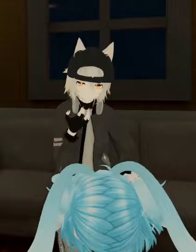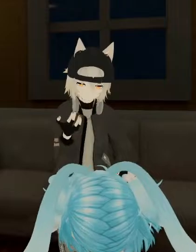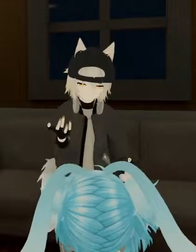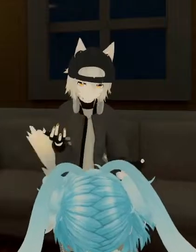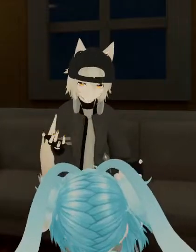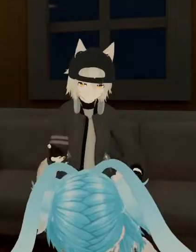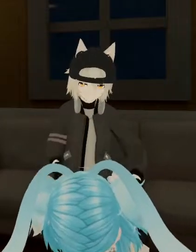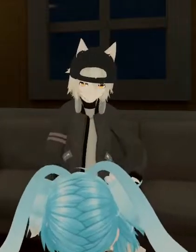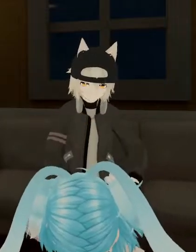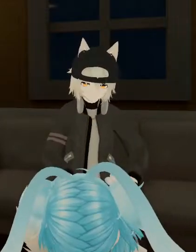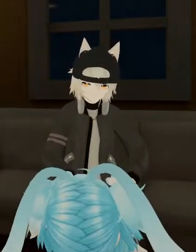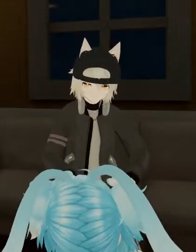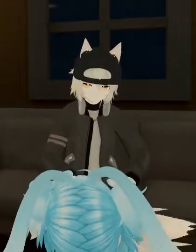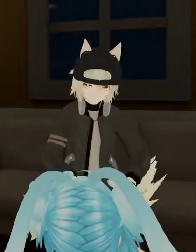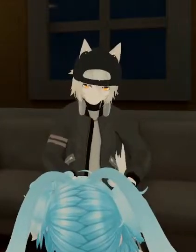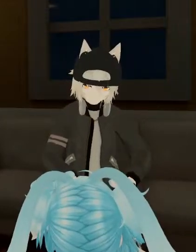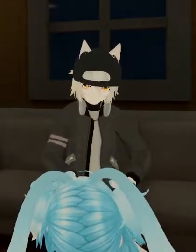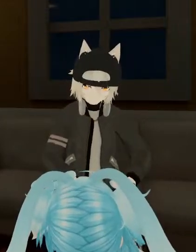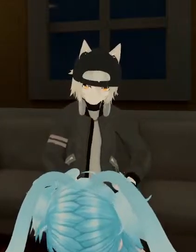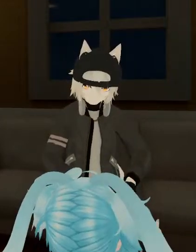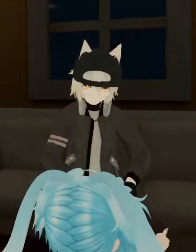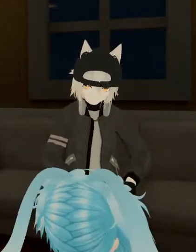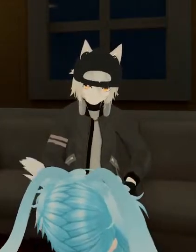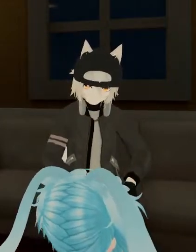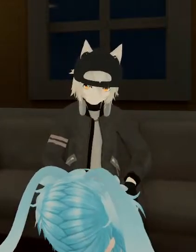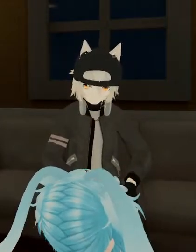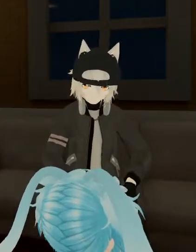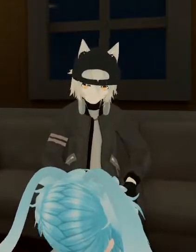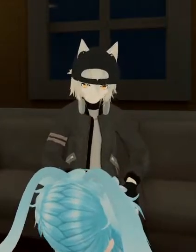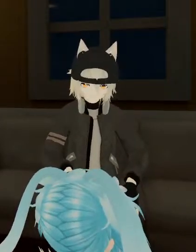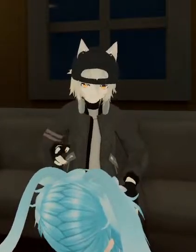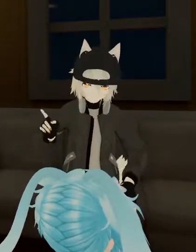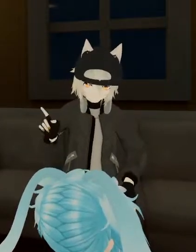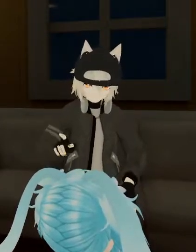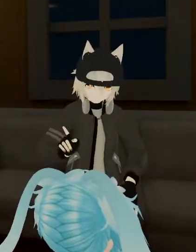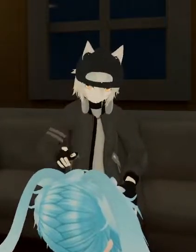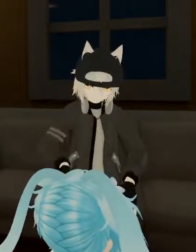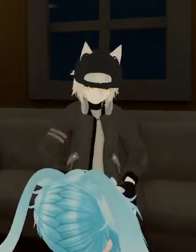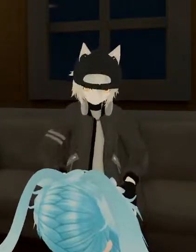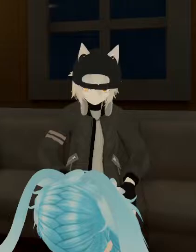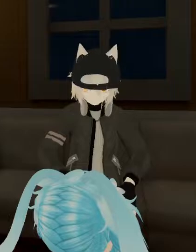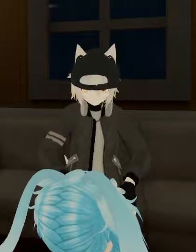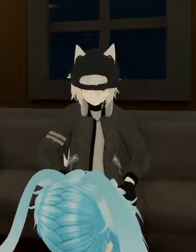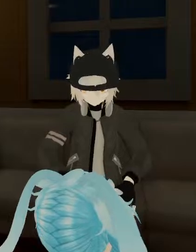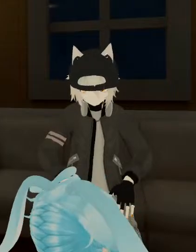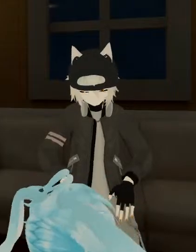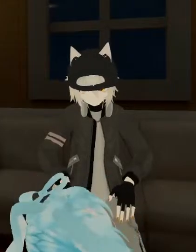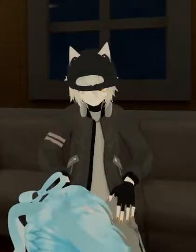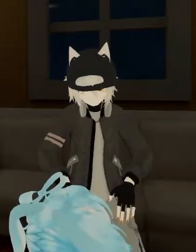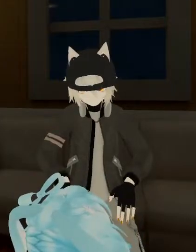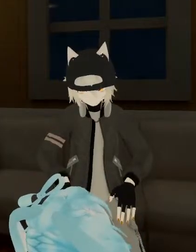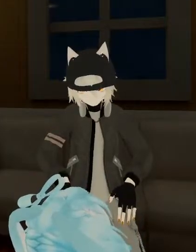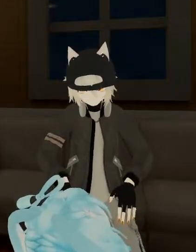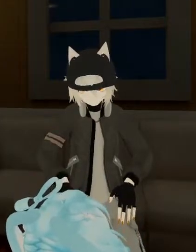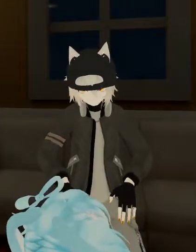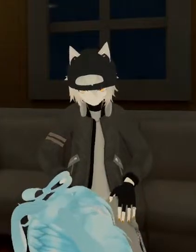but bad First 5 minutes is like because I was having good. audio Mhm. issues. Except so I instead had of doing it like this, restart. you're turning over. So you're turning it